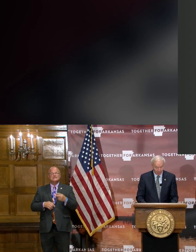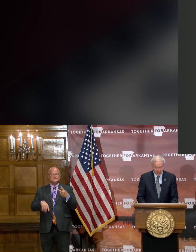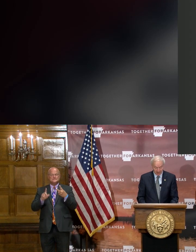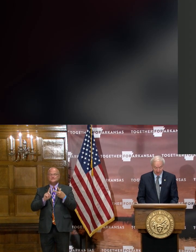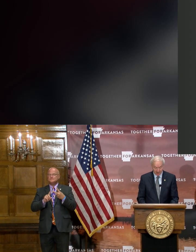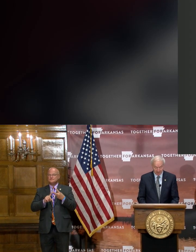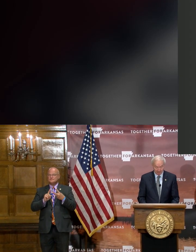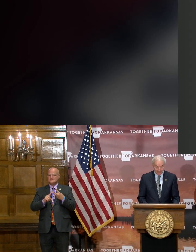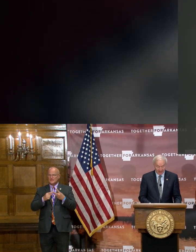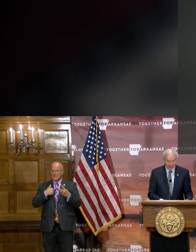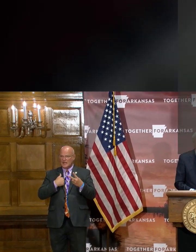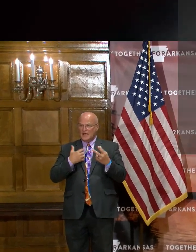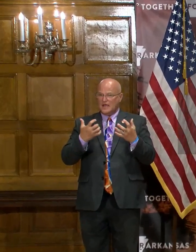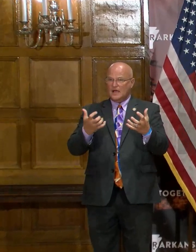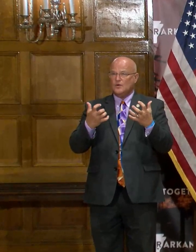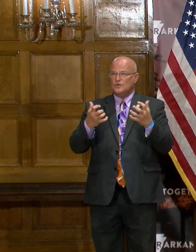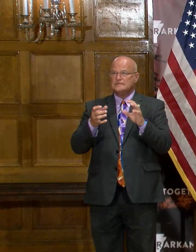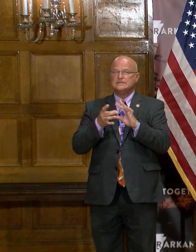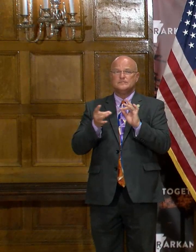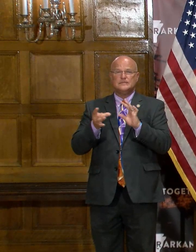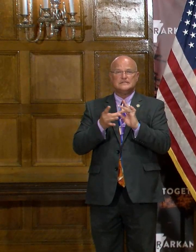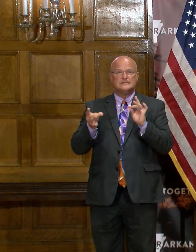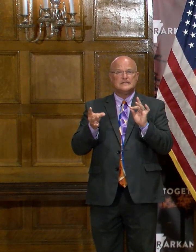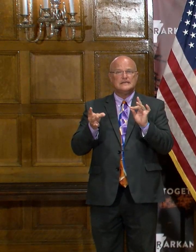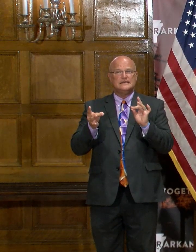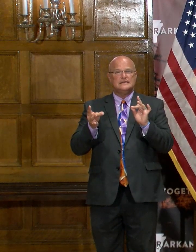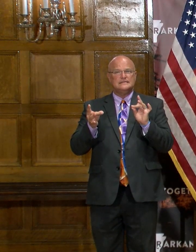Secondly, I wanted to mention